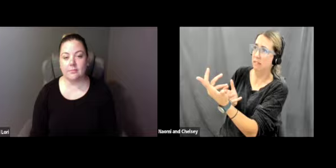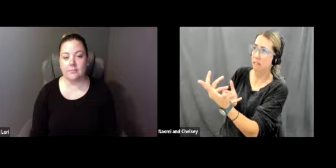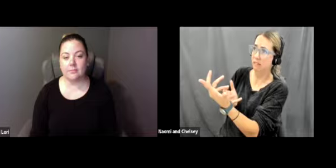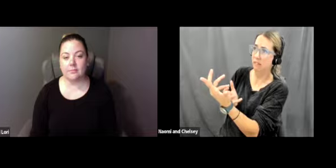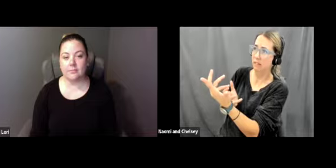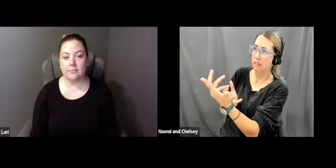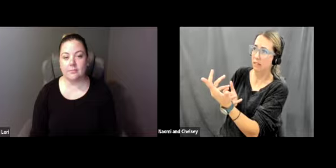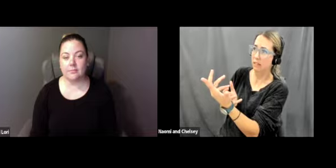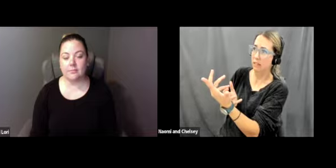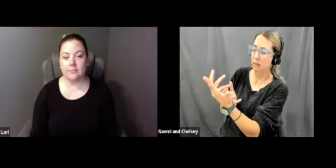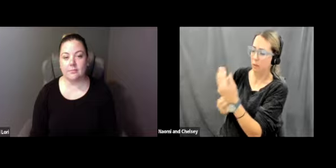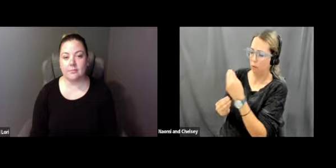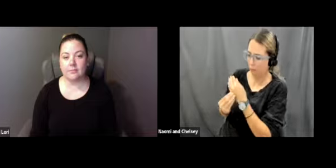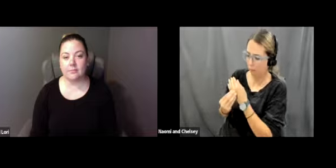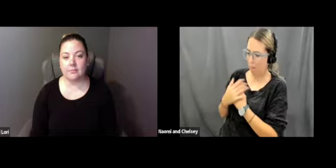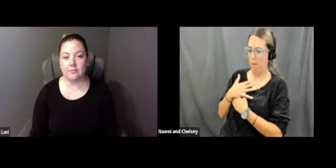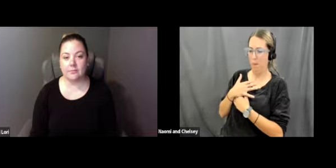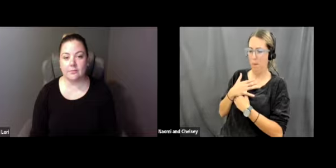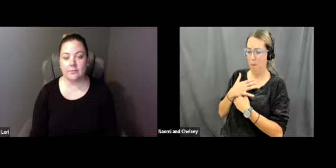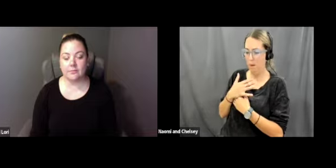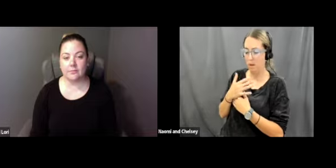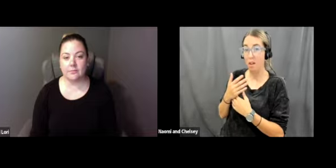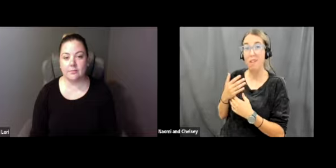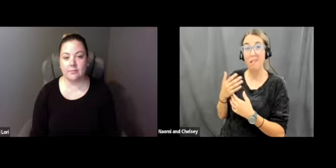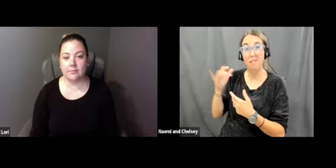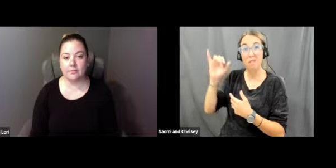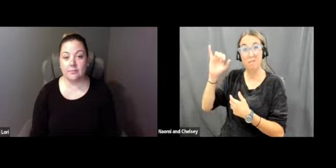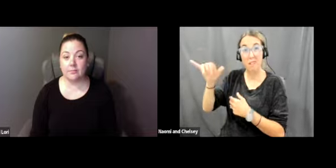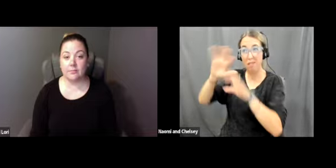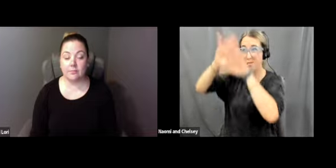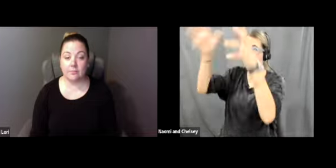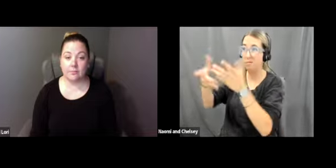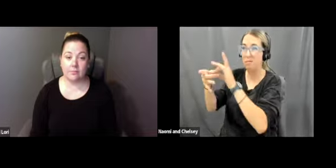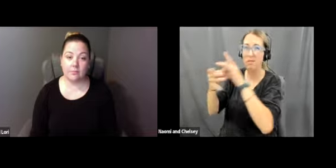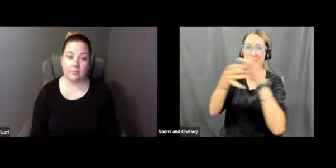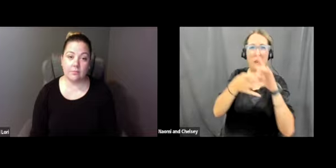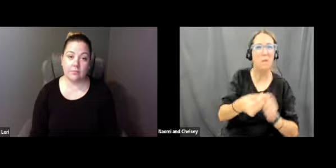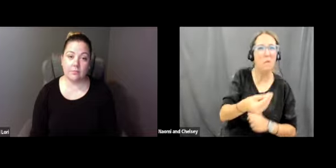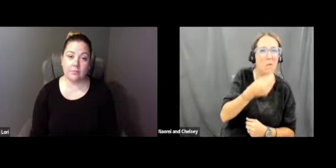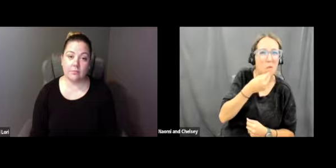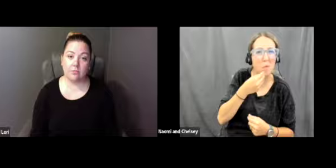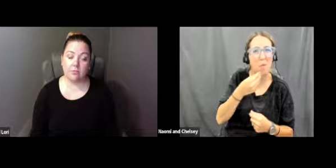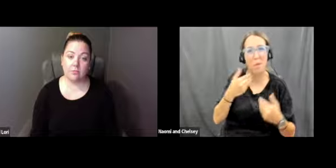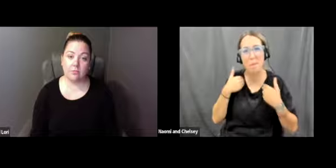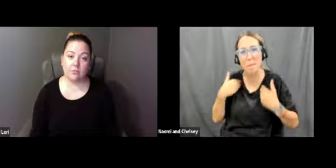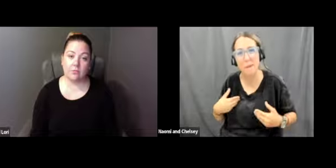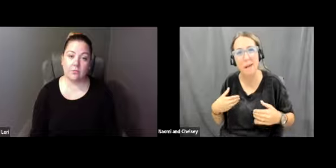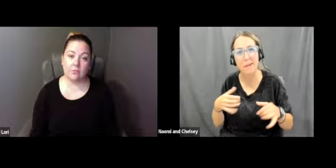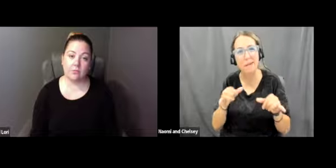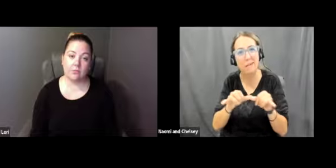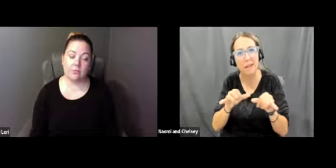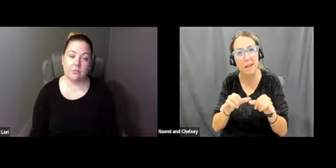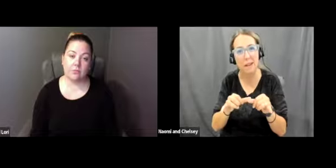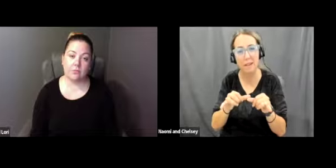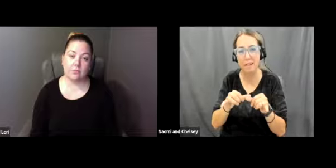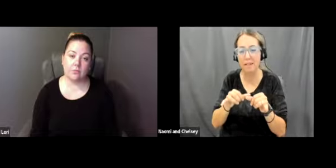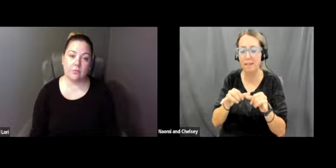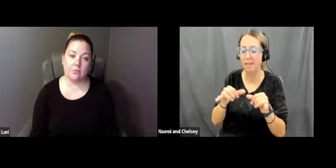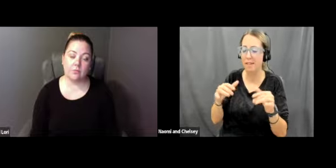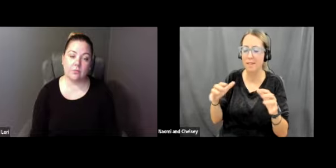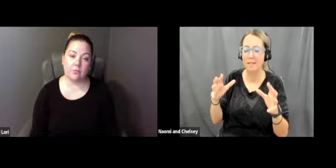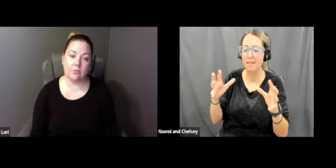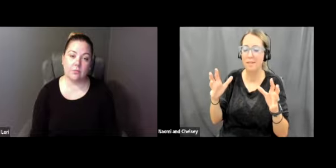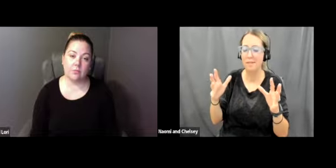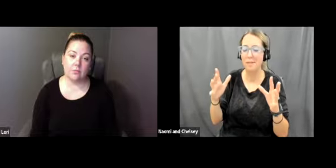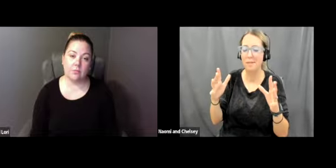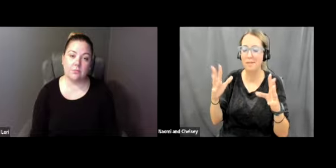sometimes gets caught up in things about food and body size. And just, there's just so much there. I'm so grateful